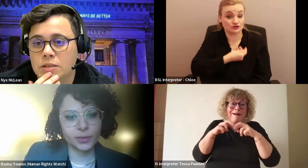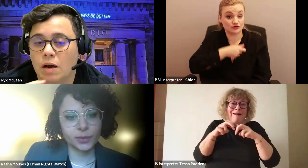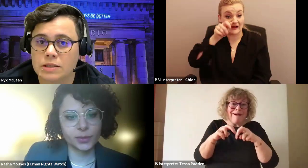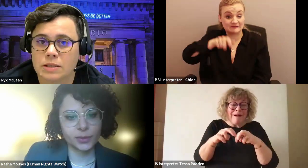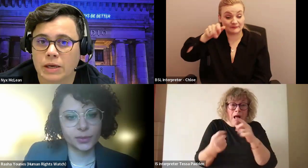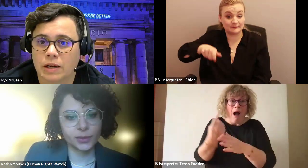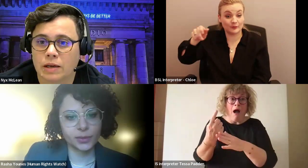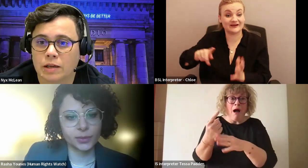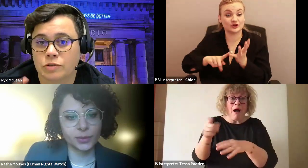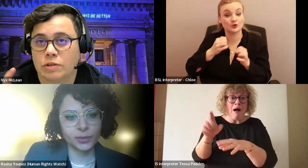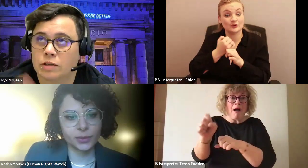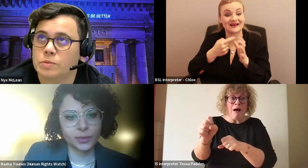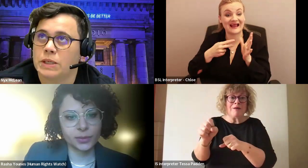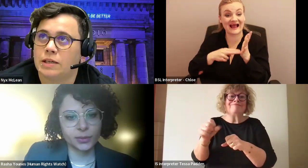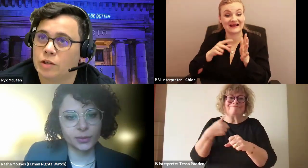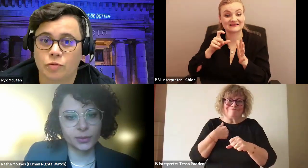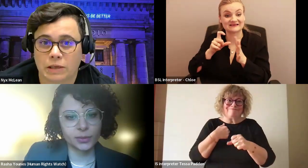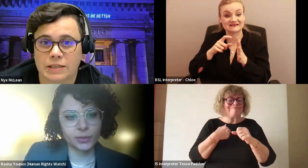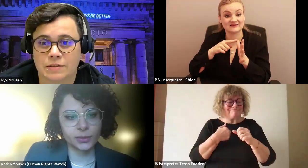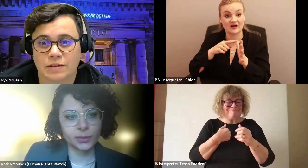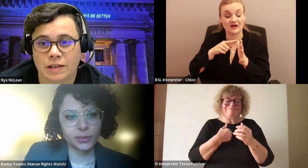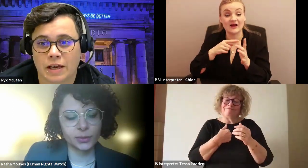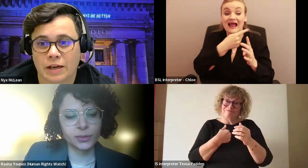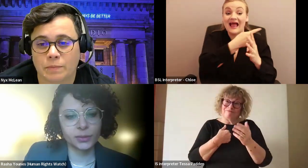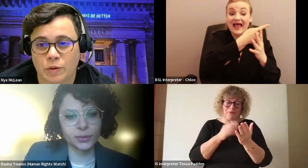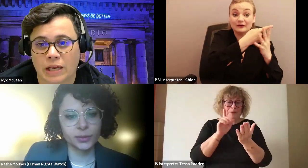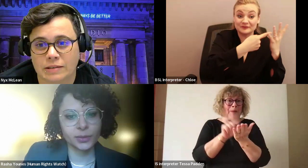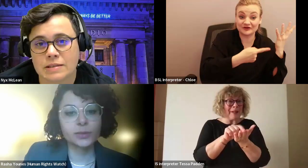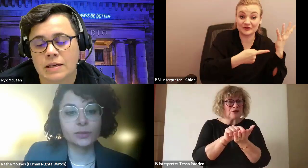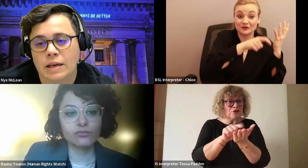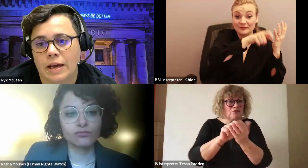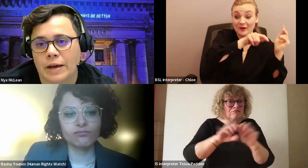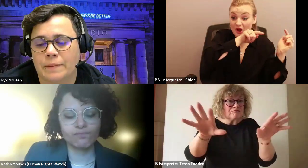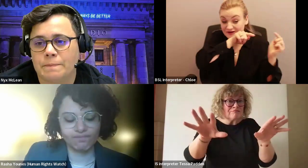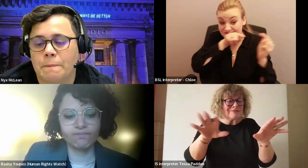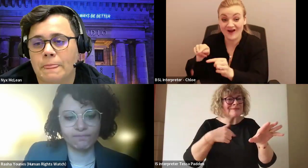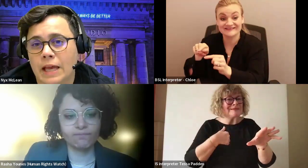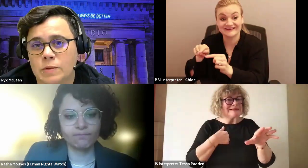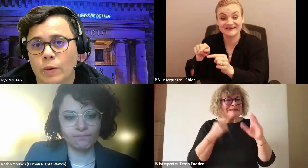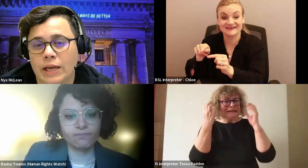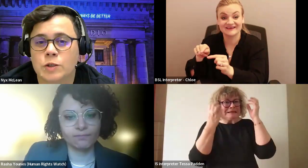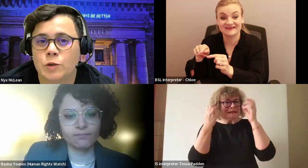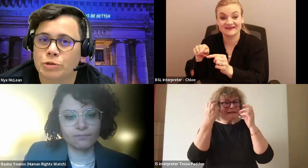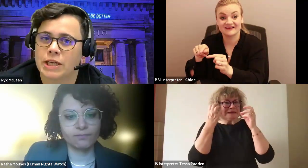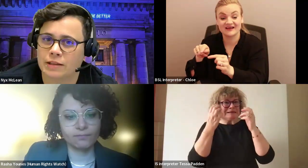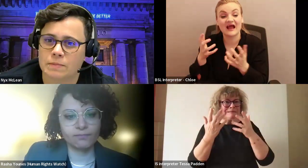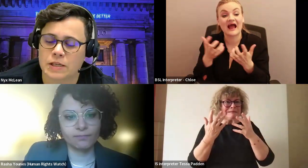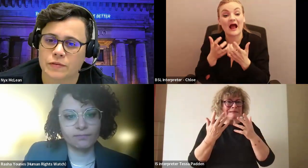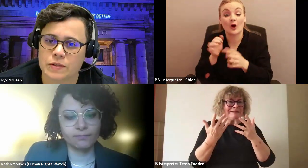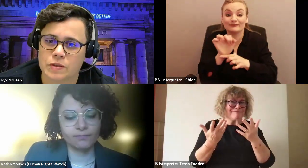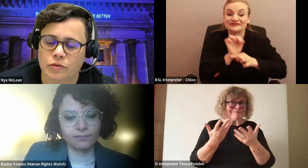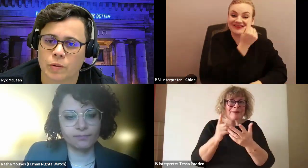were being targeted by LGBTQ plus Ugandans as a way to